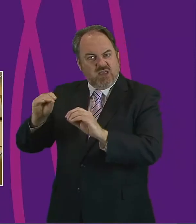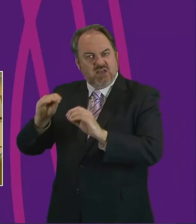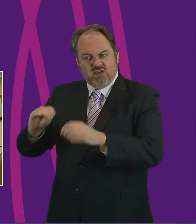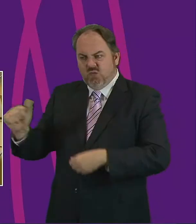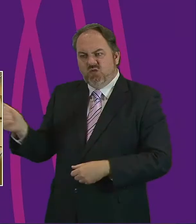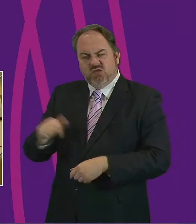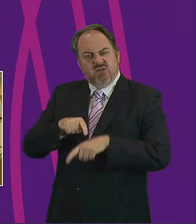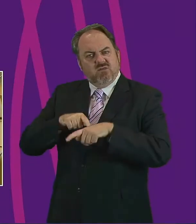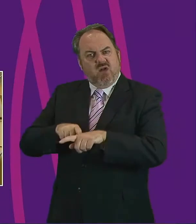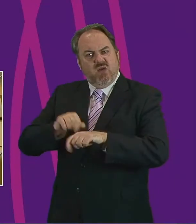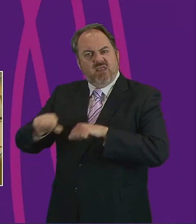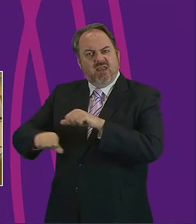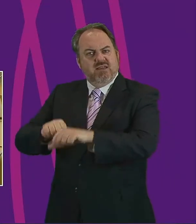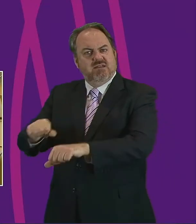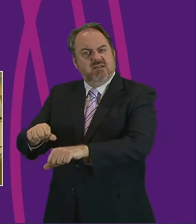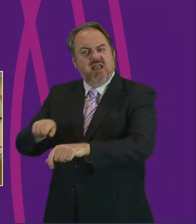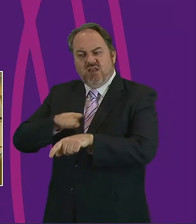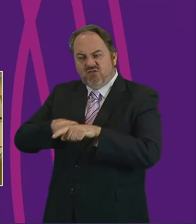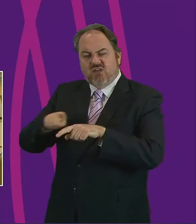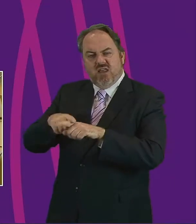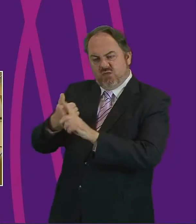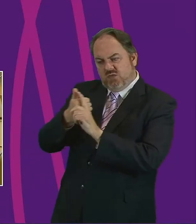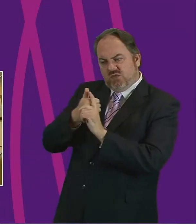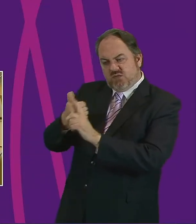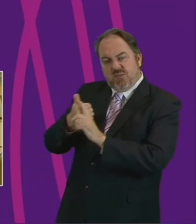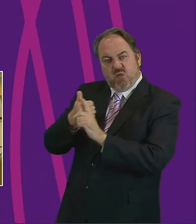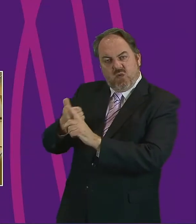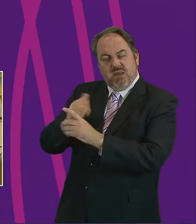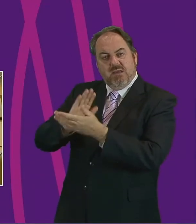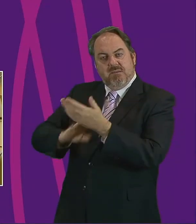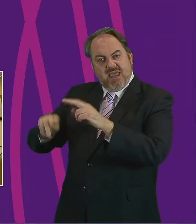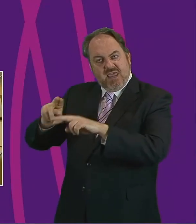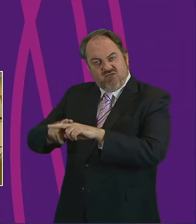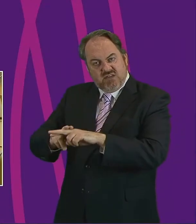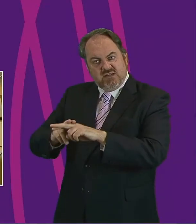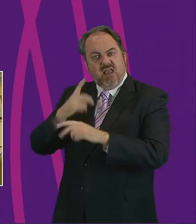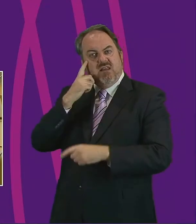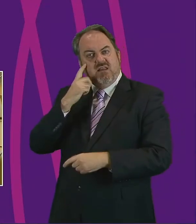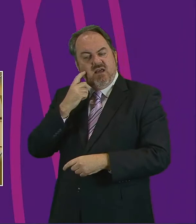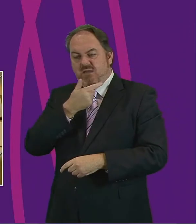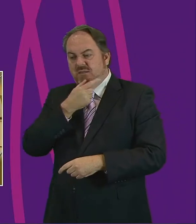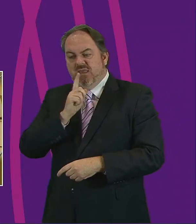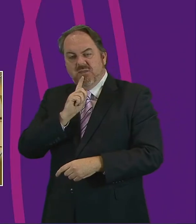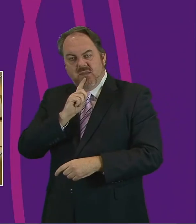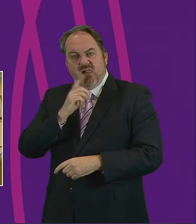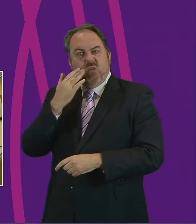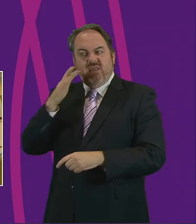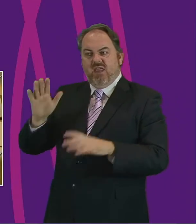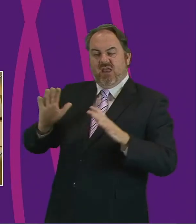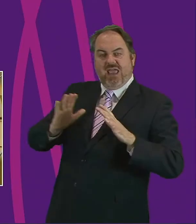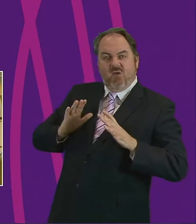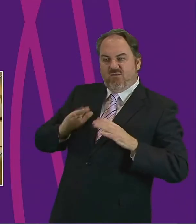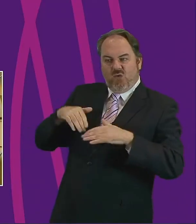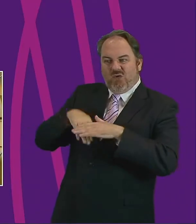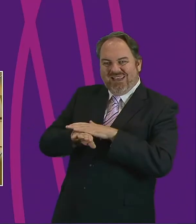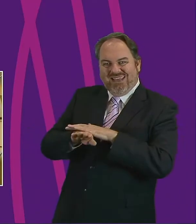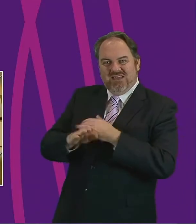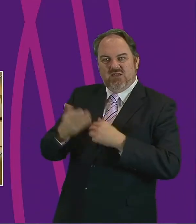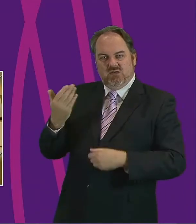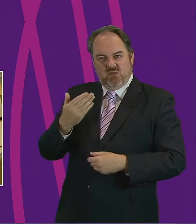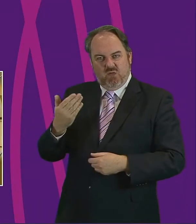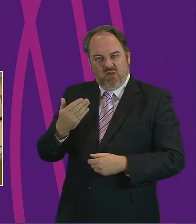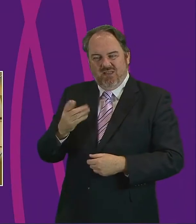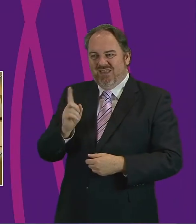take steps to provide additional support to parents and young people for the periods they spend out of school. So these are difficult